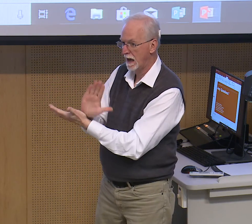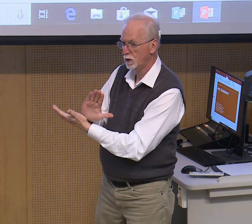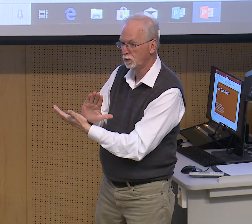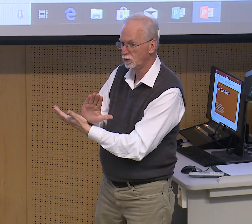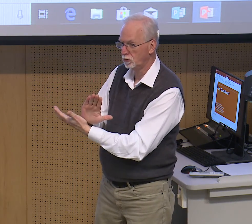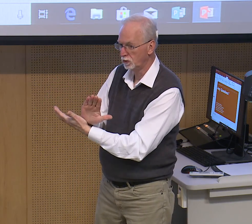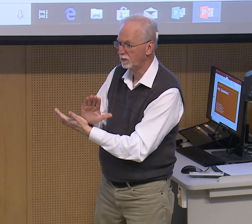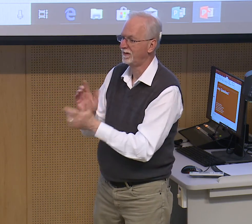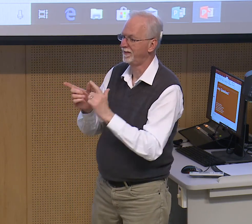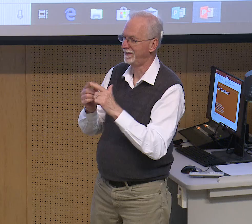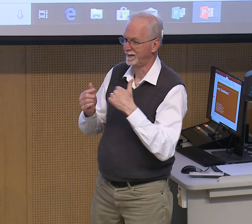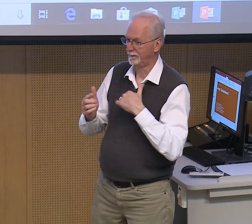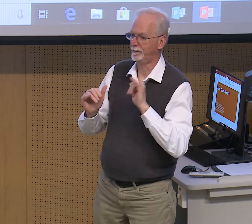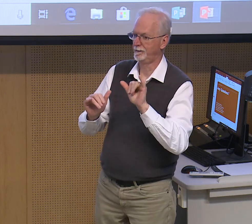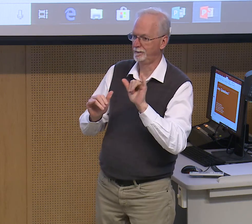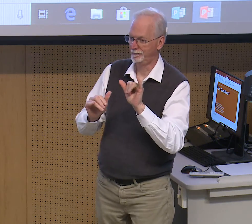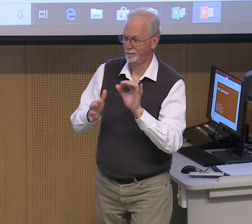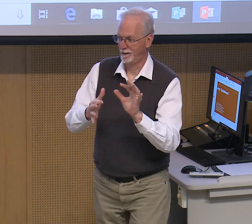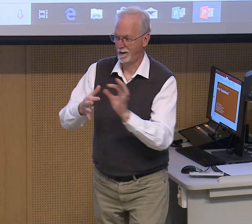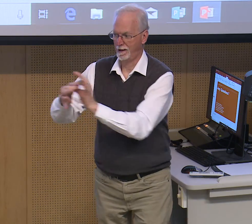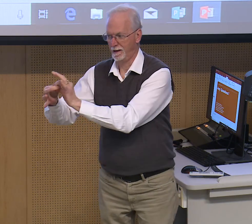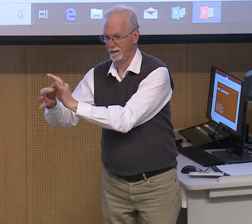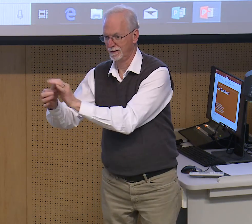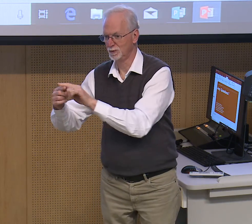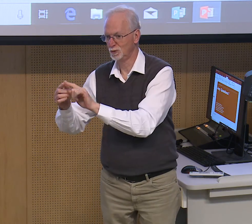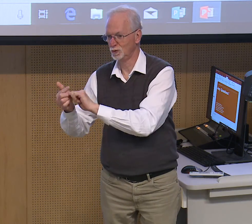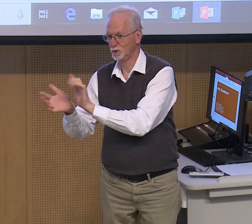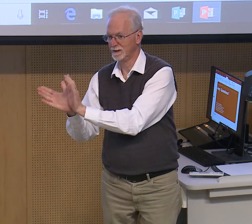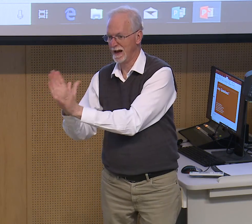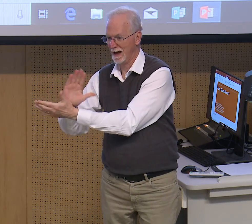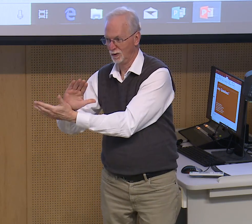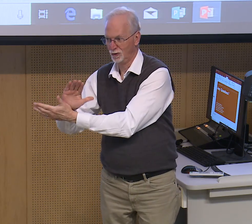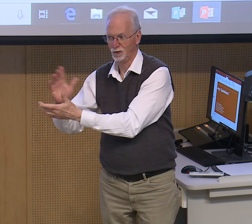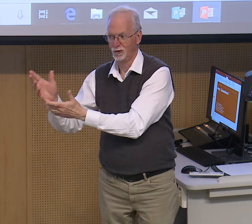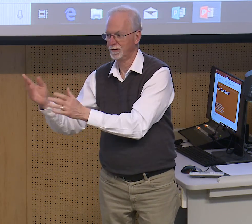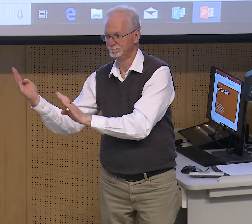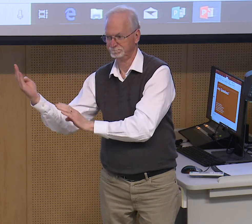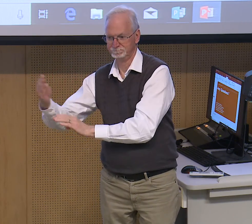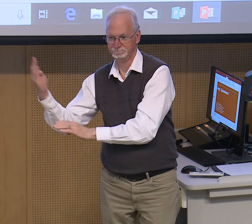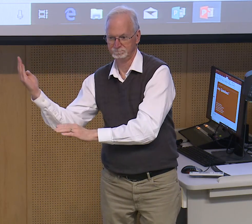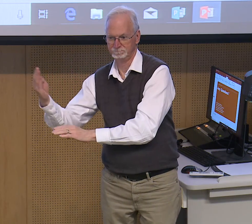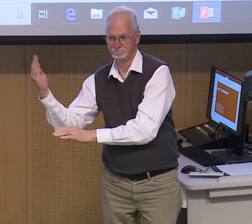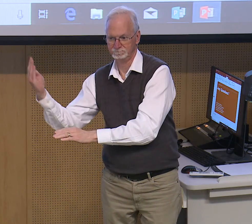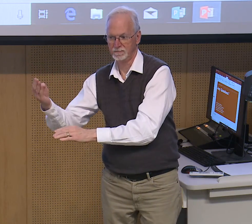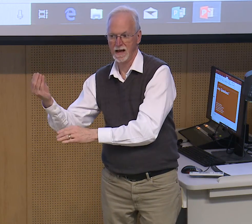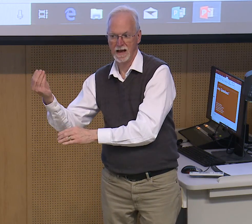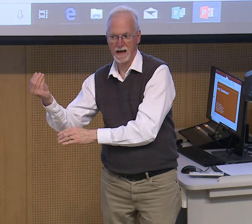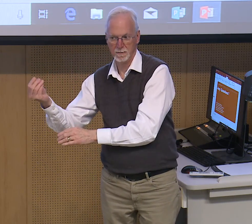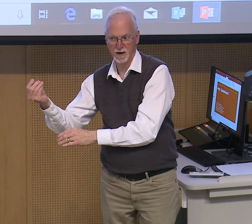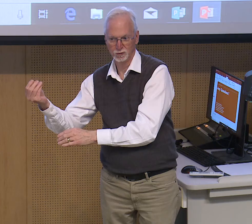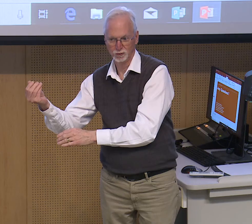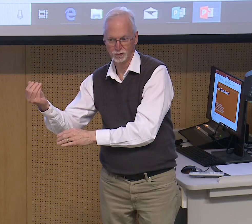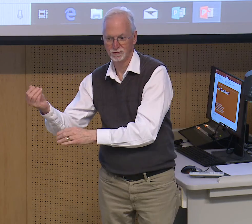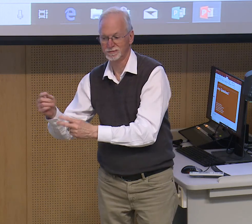Often, if you have an event in Panera and you want something in Dyer as well, we have to